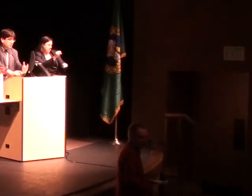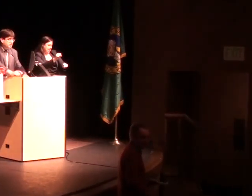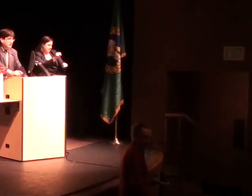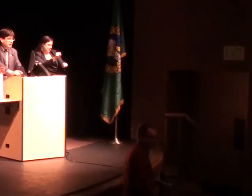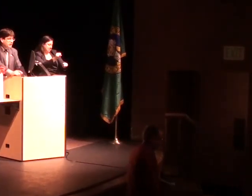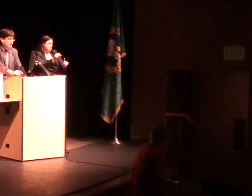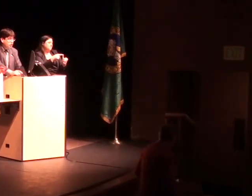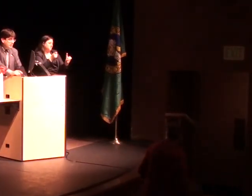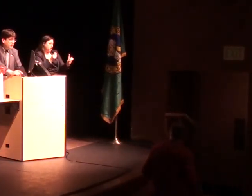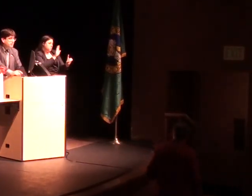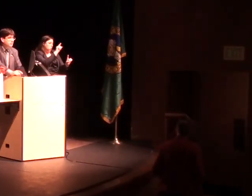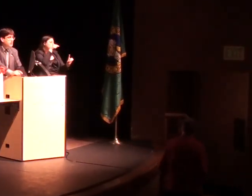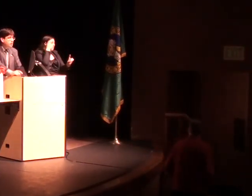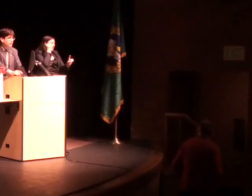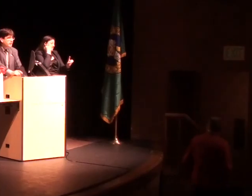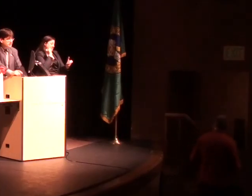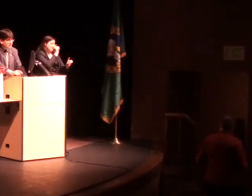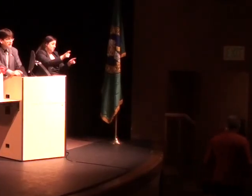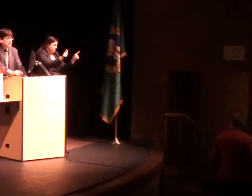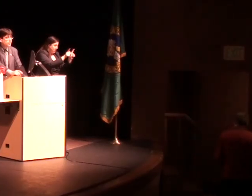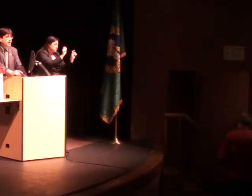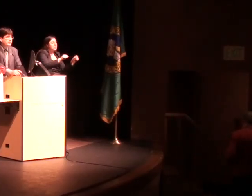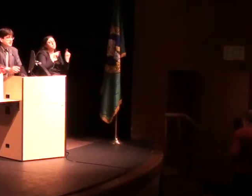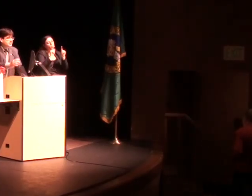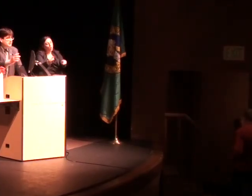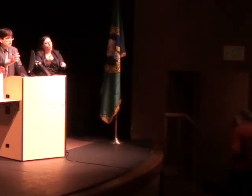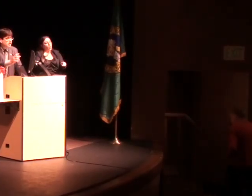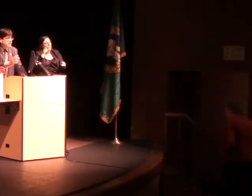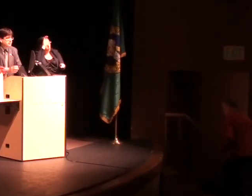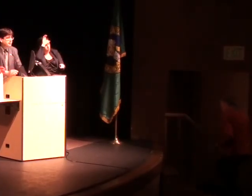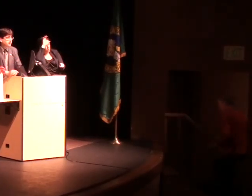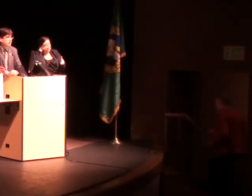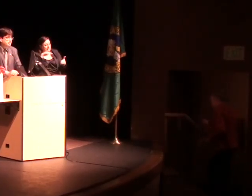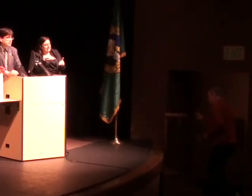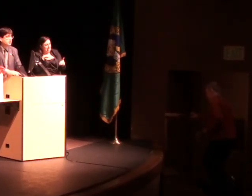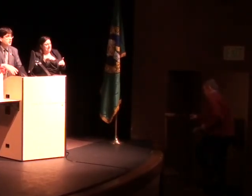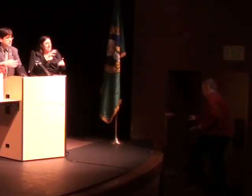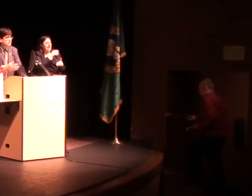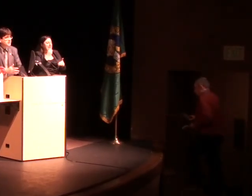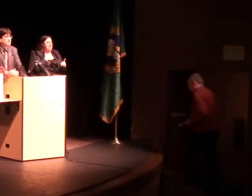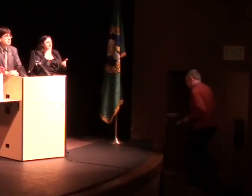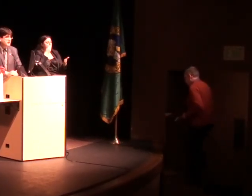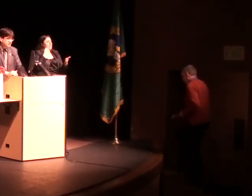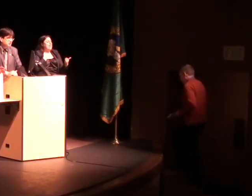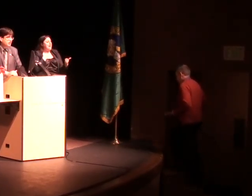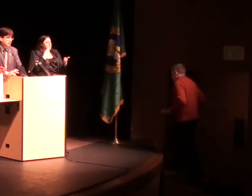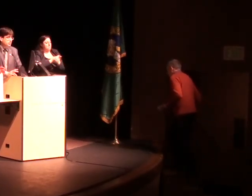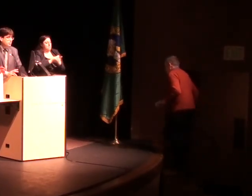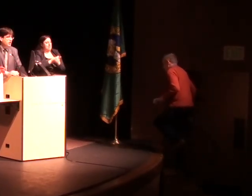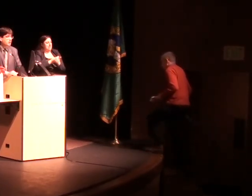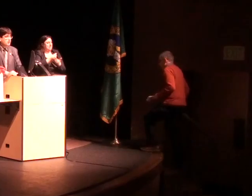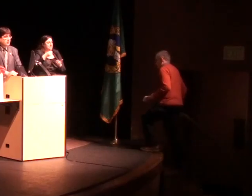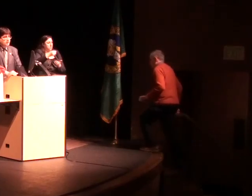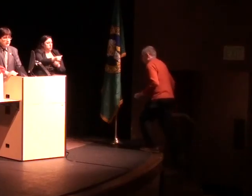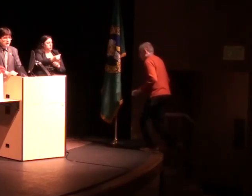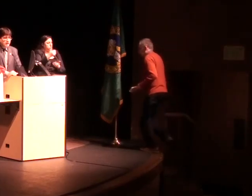your government, you can go there and study. We have this scholarship for a student who wants to study medicine in